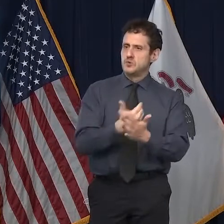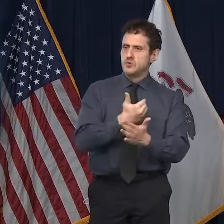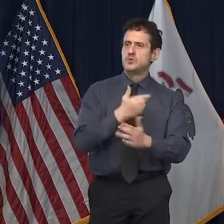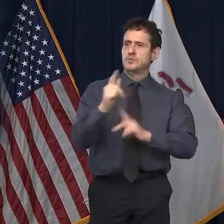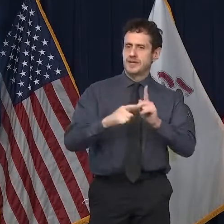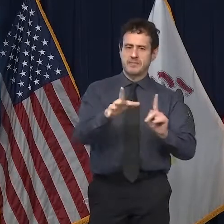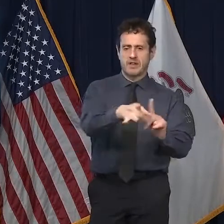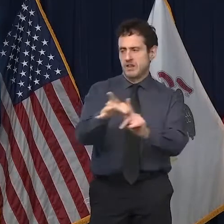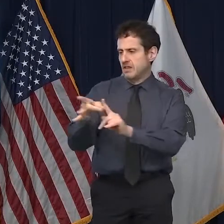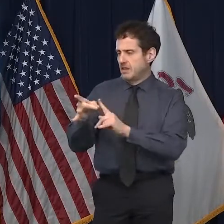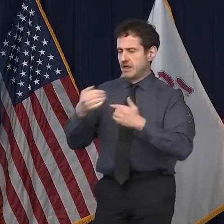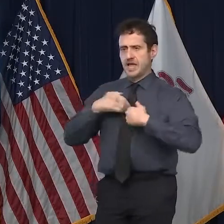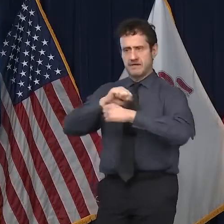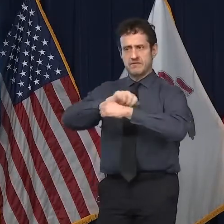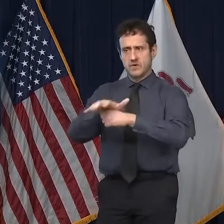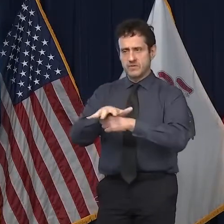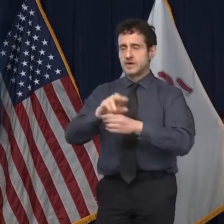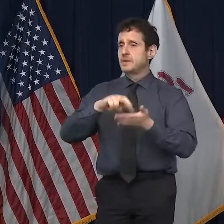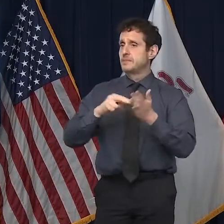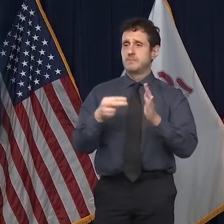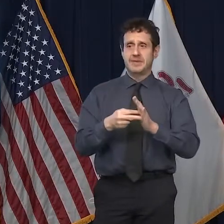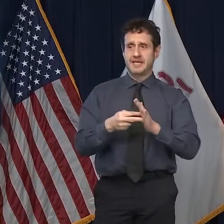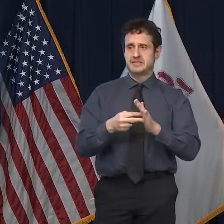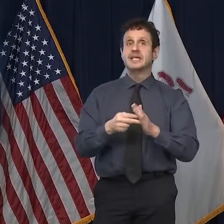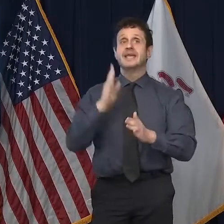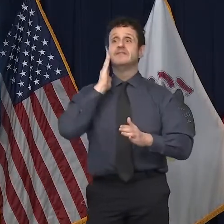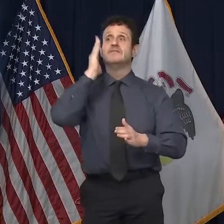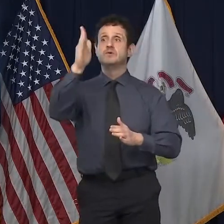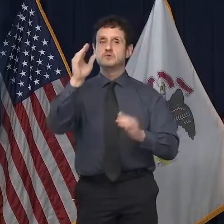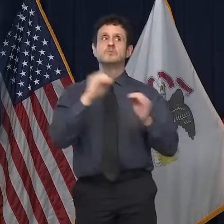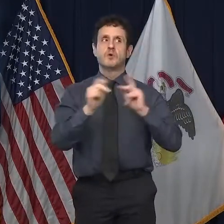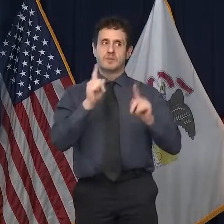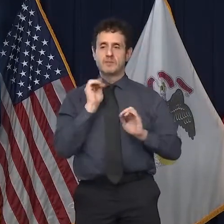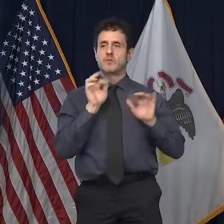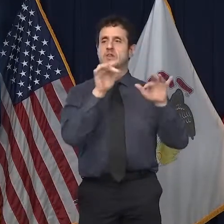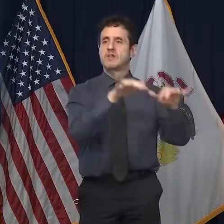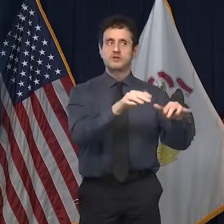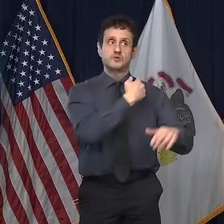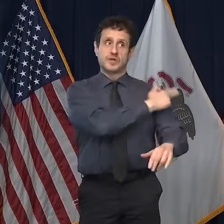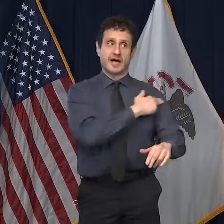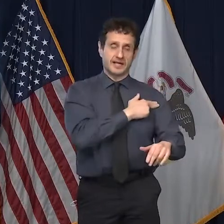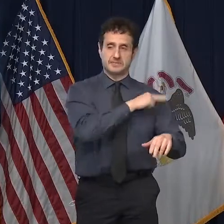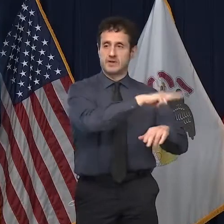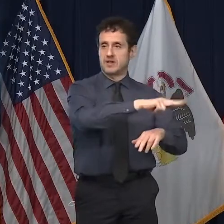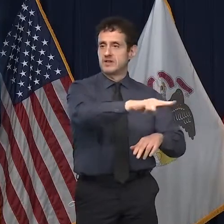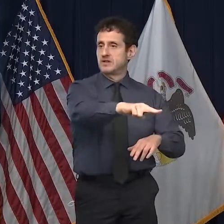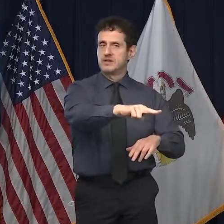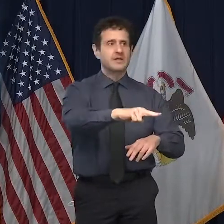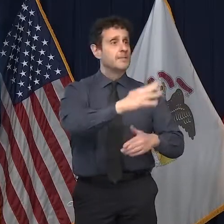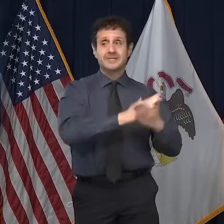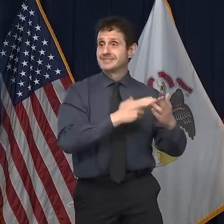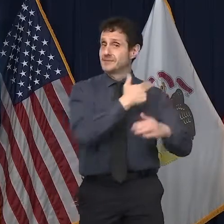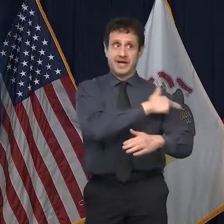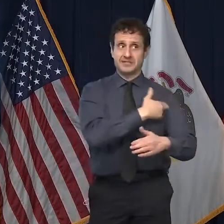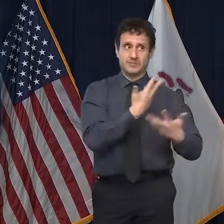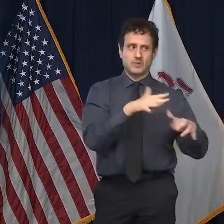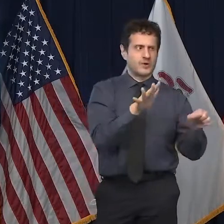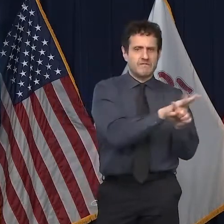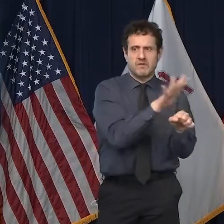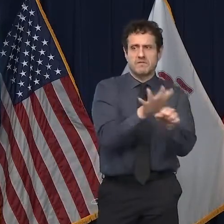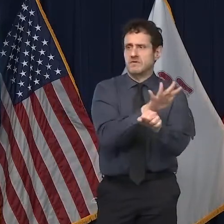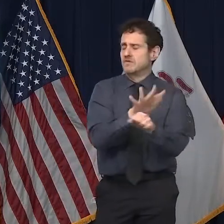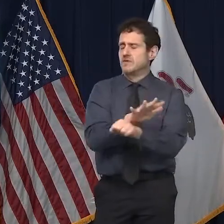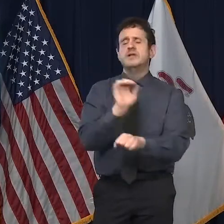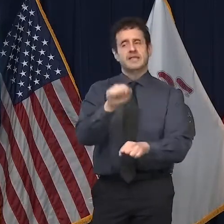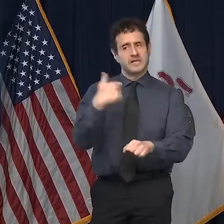that we have future hospitalizations, future needs for ICU beds in a situation where some hospitals are already cramped. So yes,